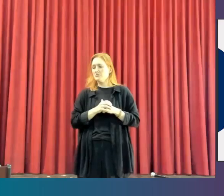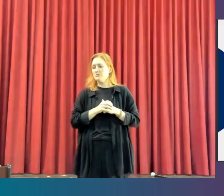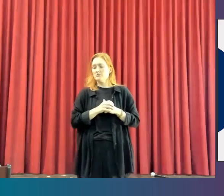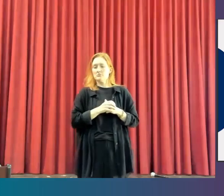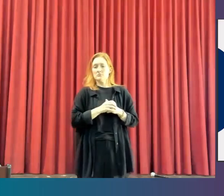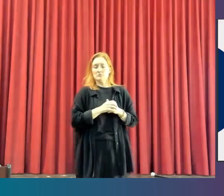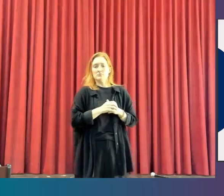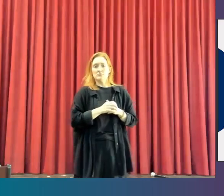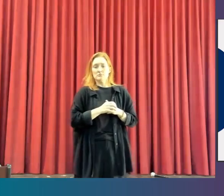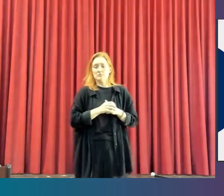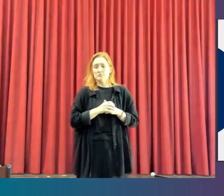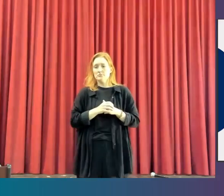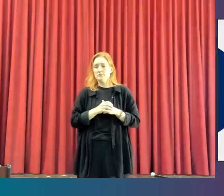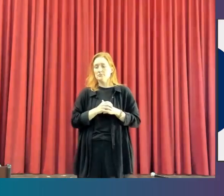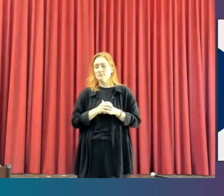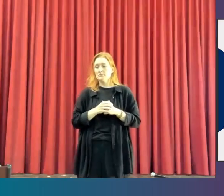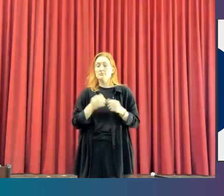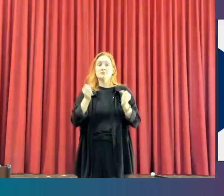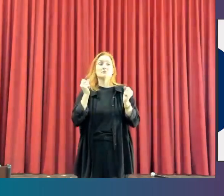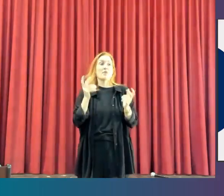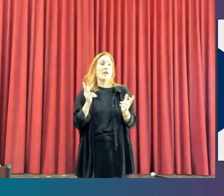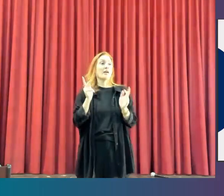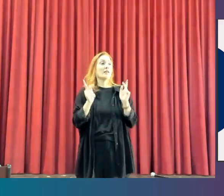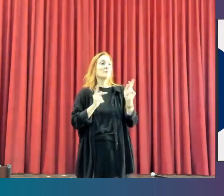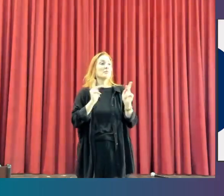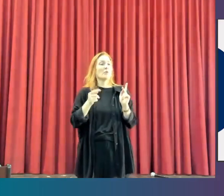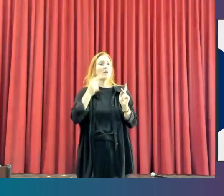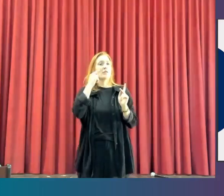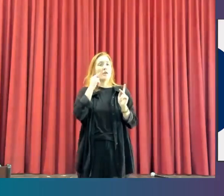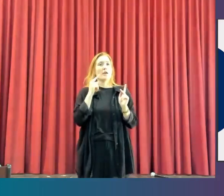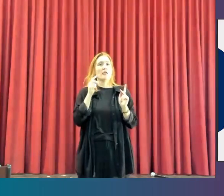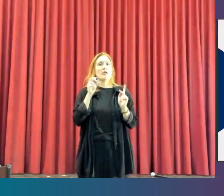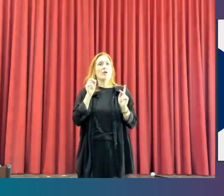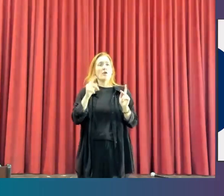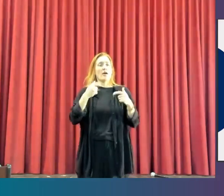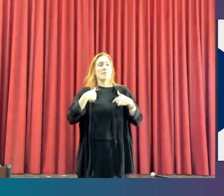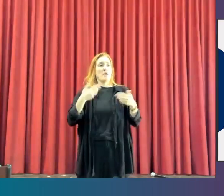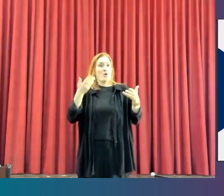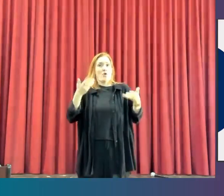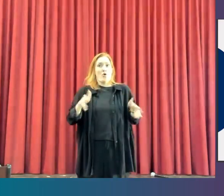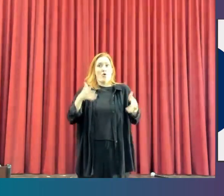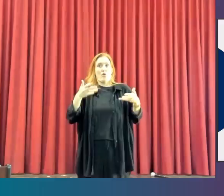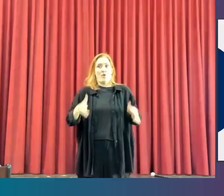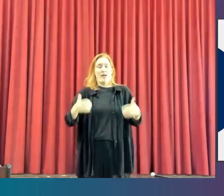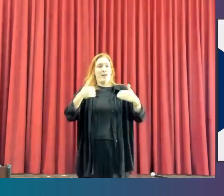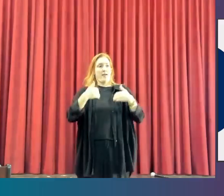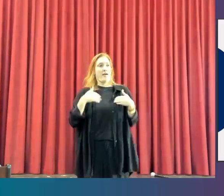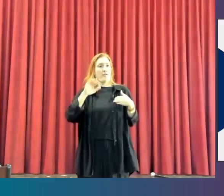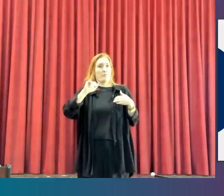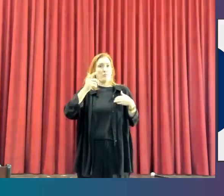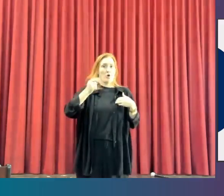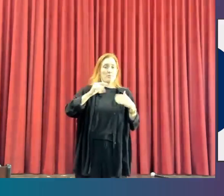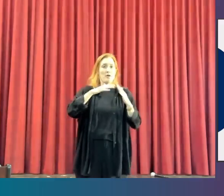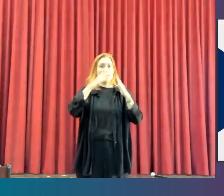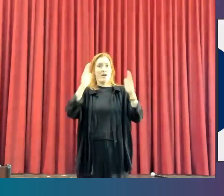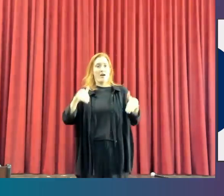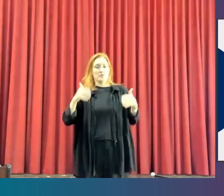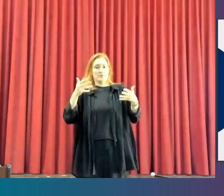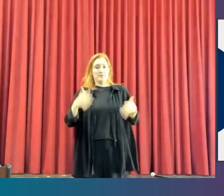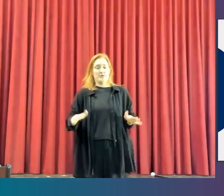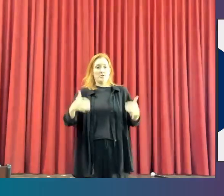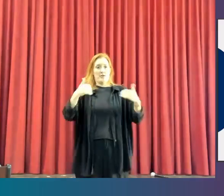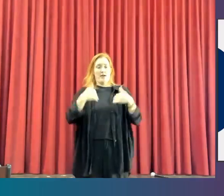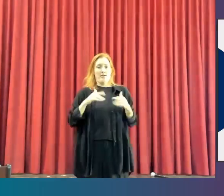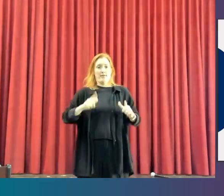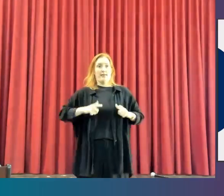that we only have these protections when we're an in-place tenant, when we're actually renting a unit. The